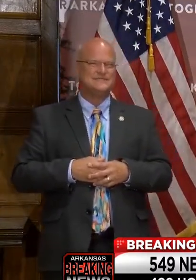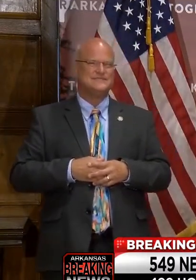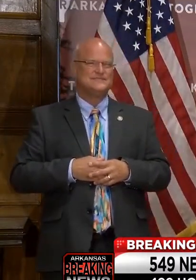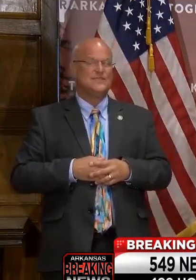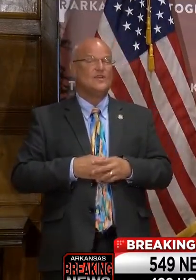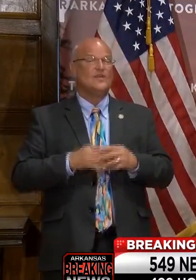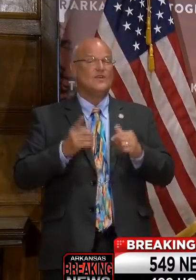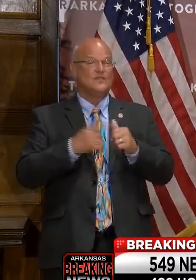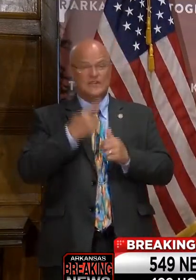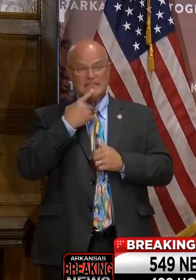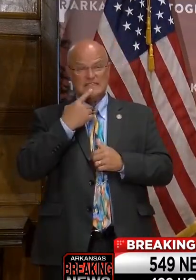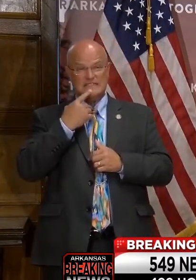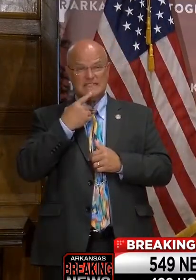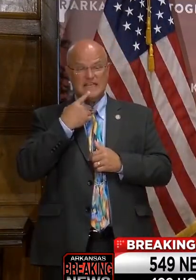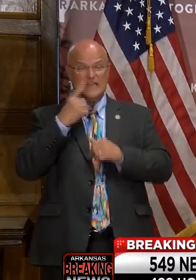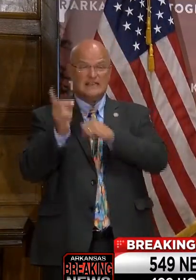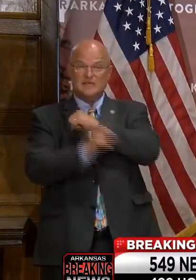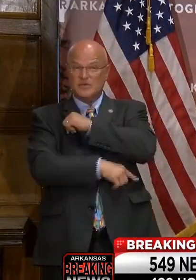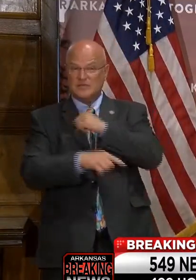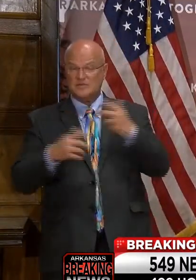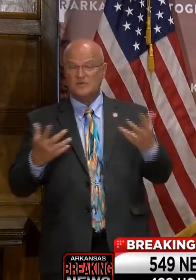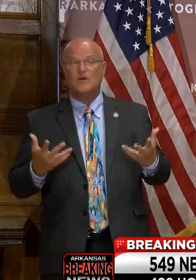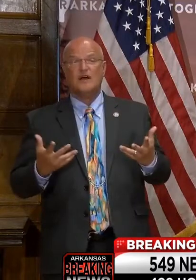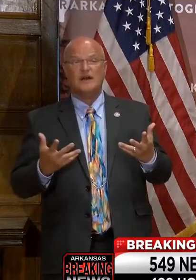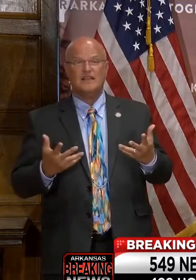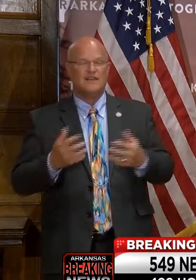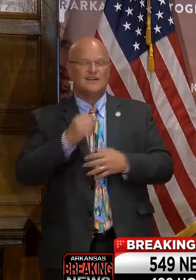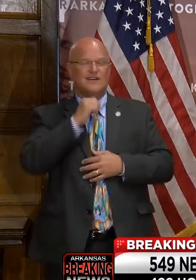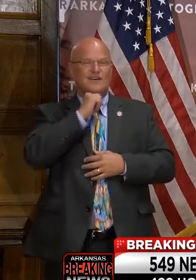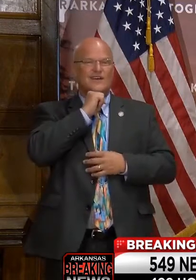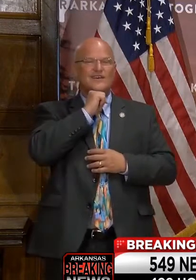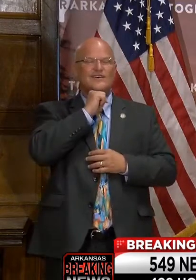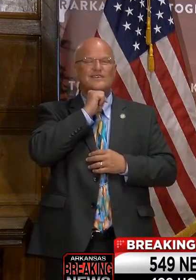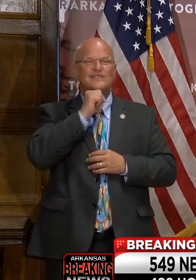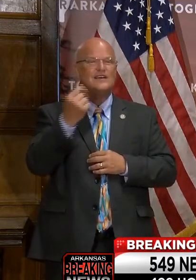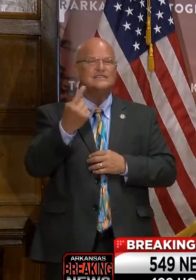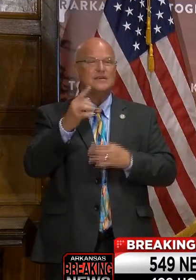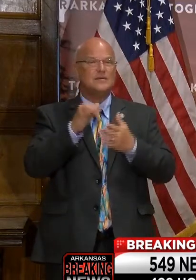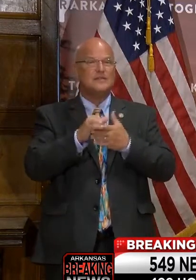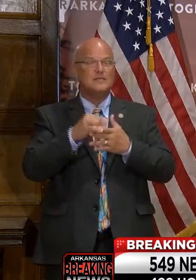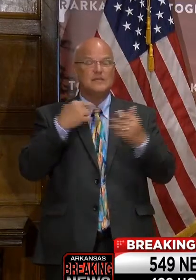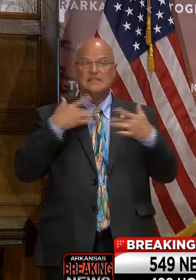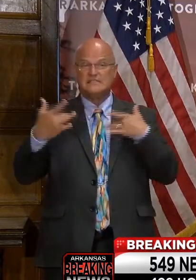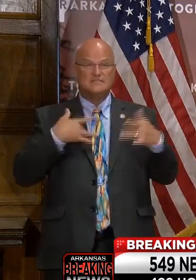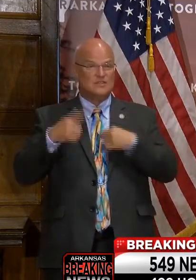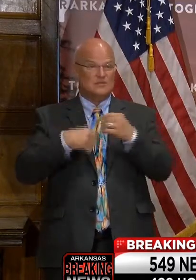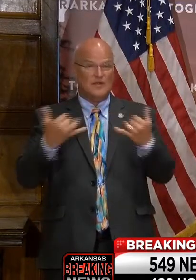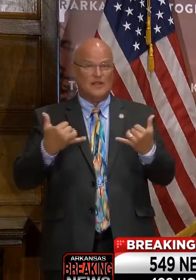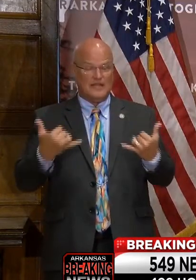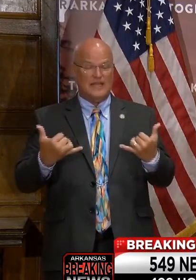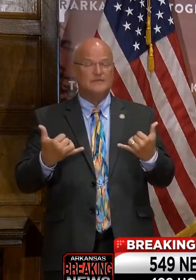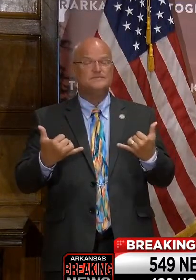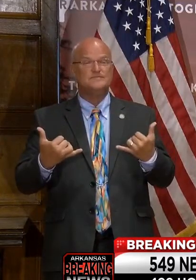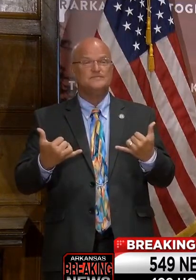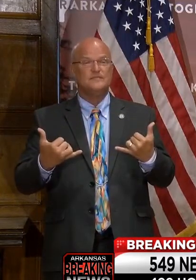Well, first I would say the repercussions are not something they should be concerned about. The